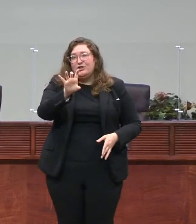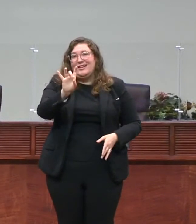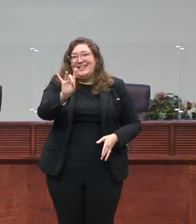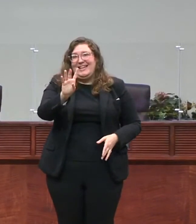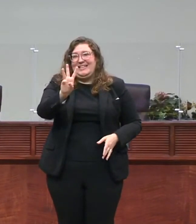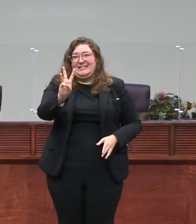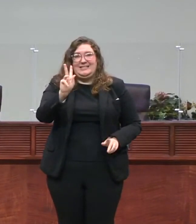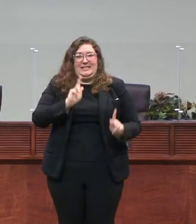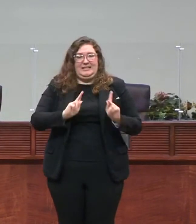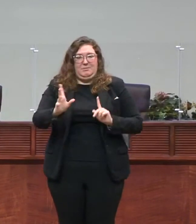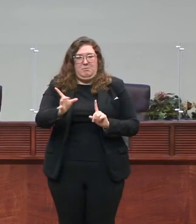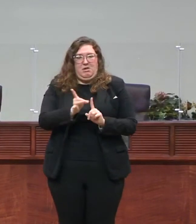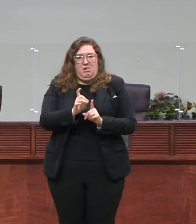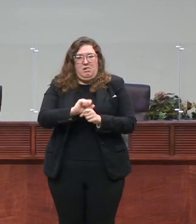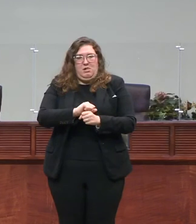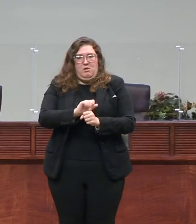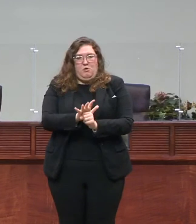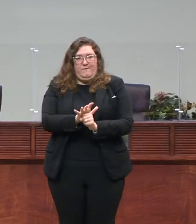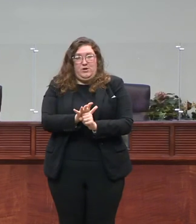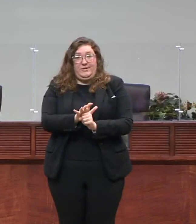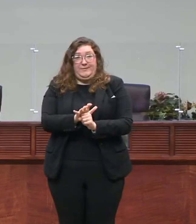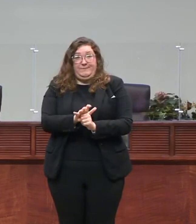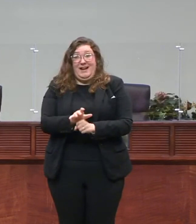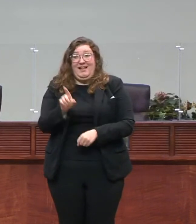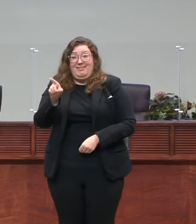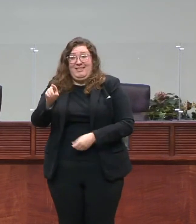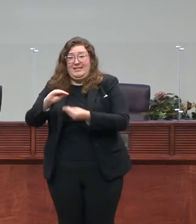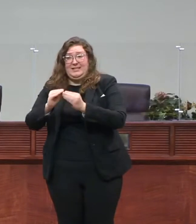206,686. Out of those